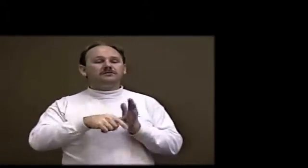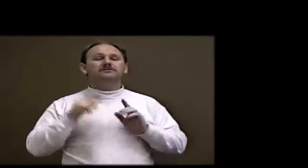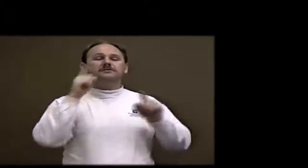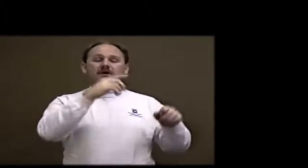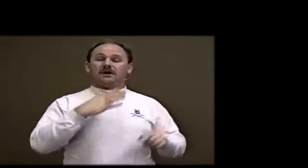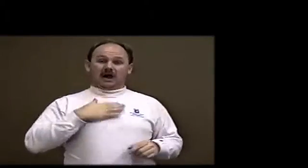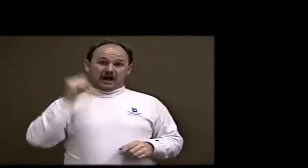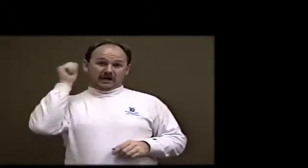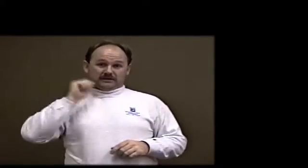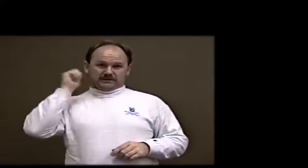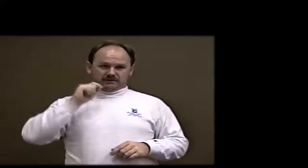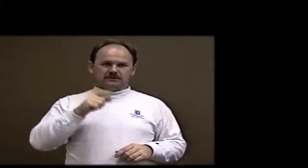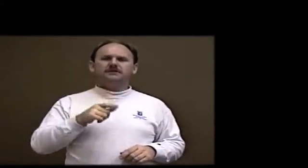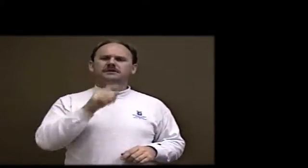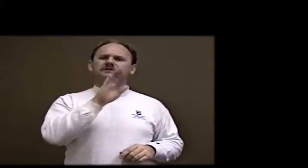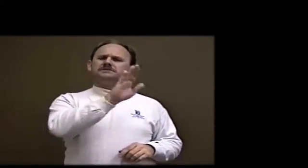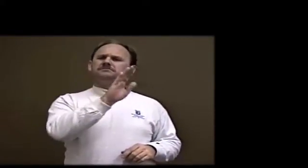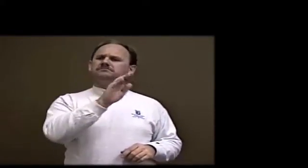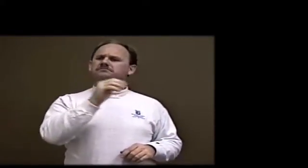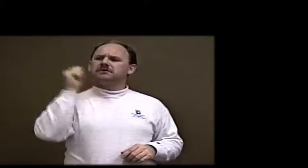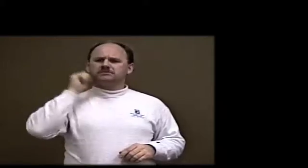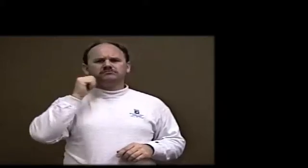is I wanted.